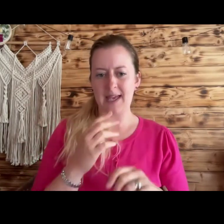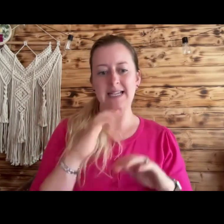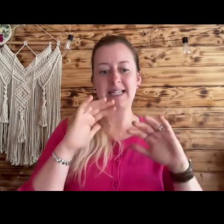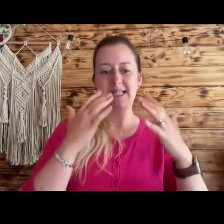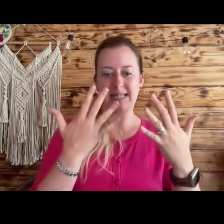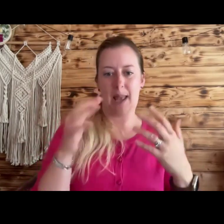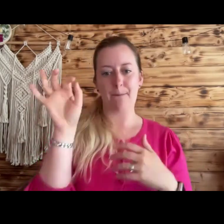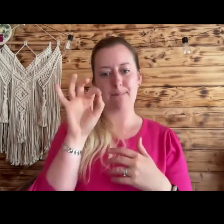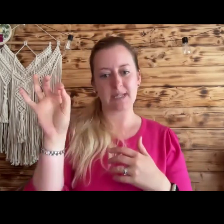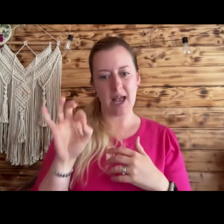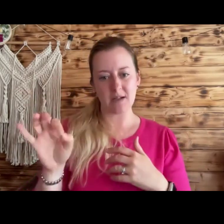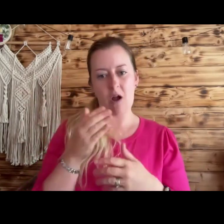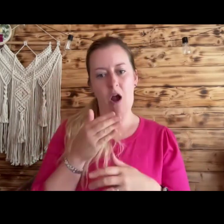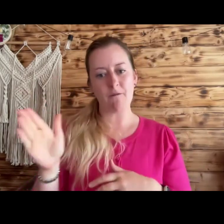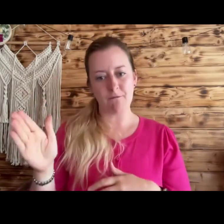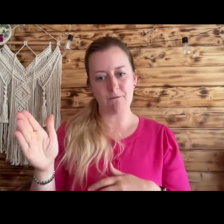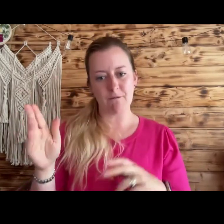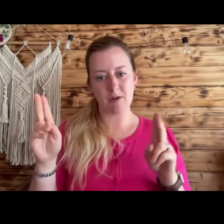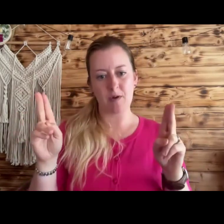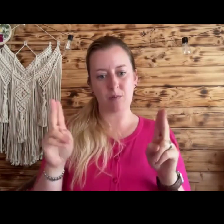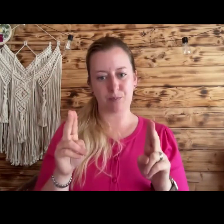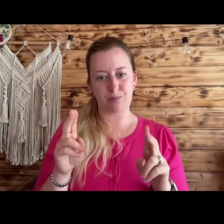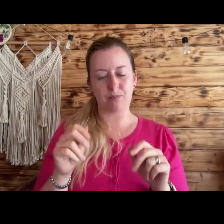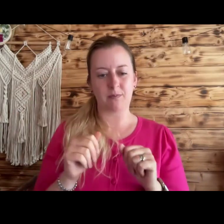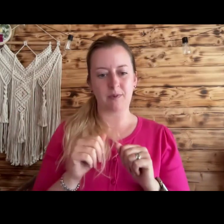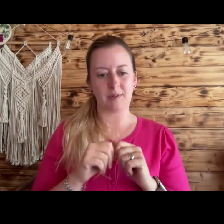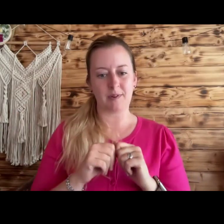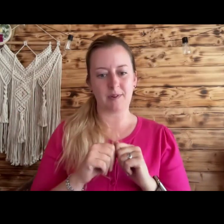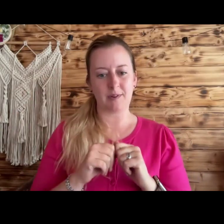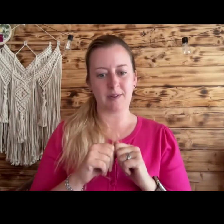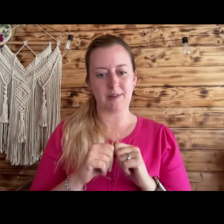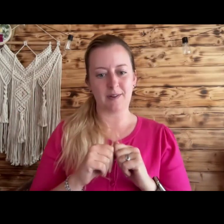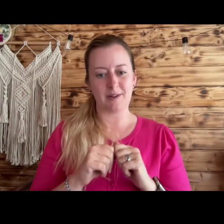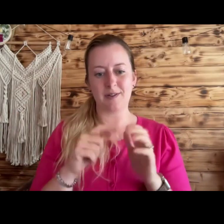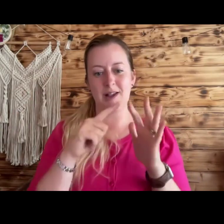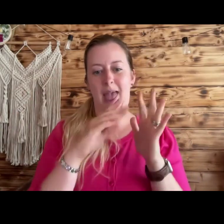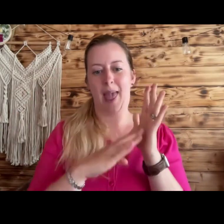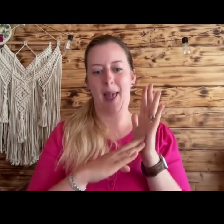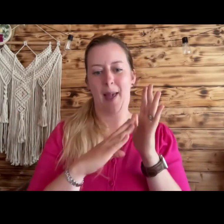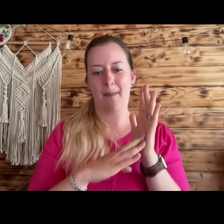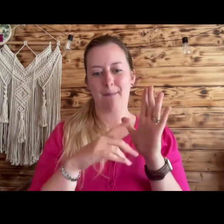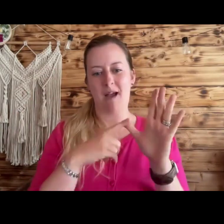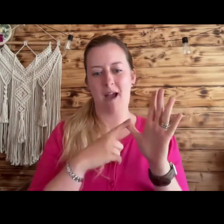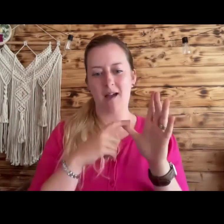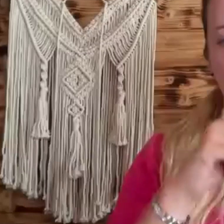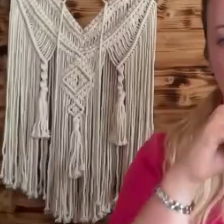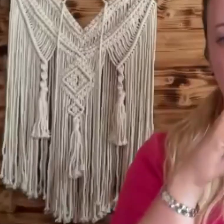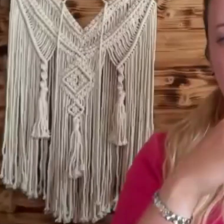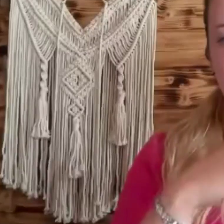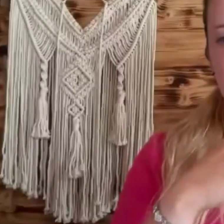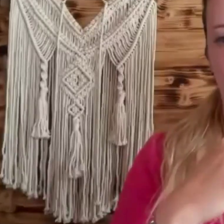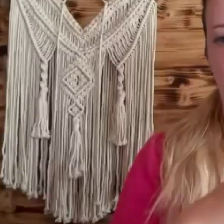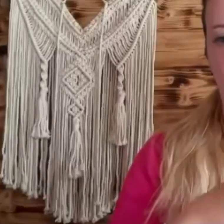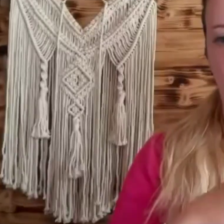of Emma Davis's favorite things. So she's the perfect person to use it. So we're going to